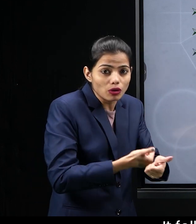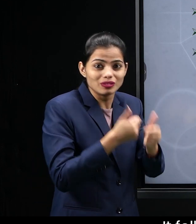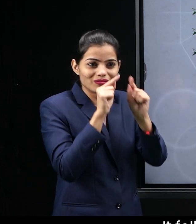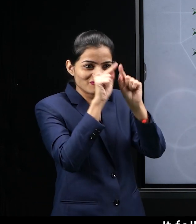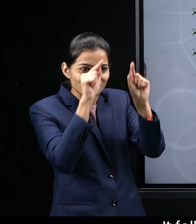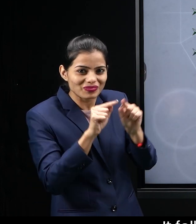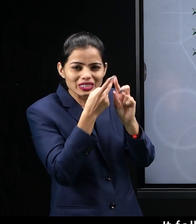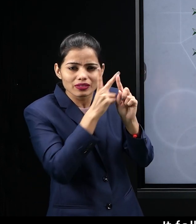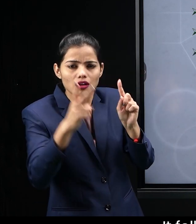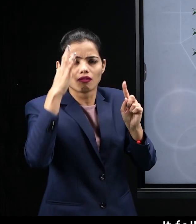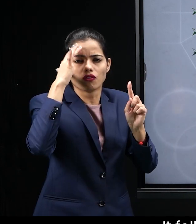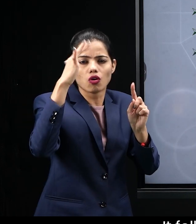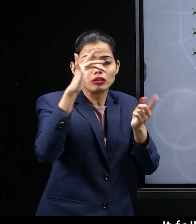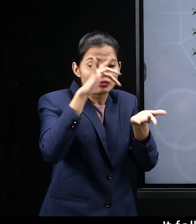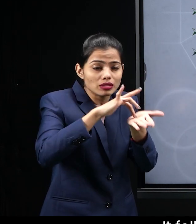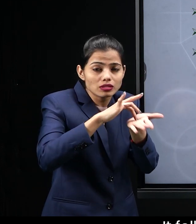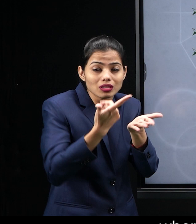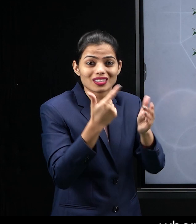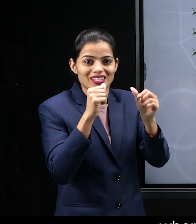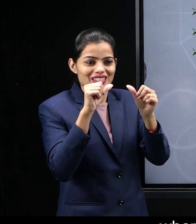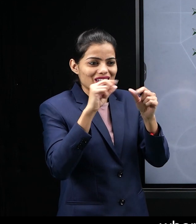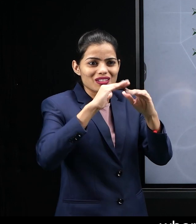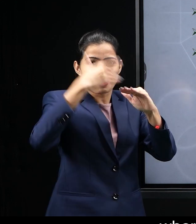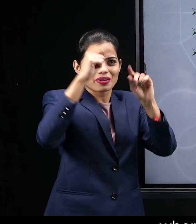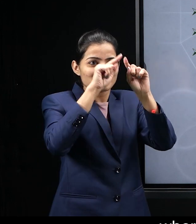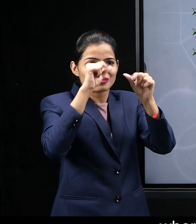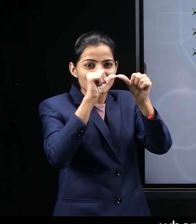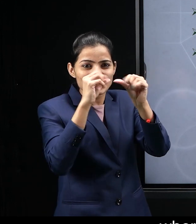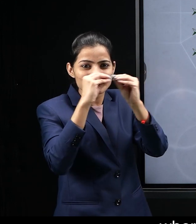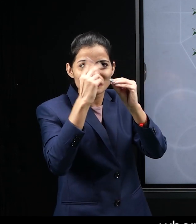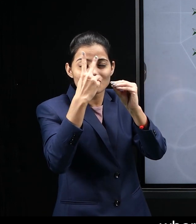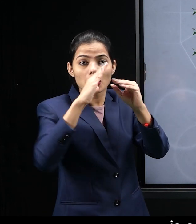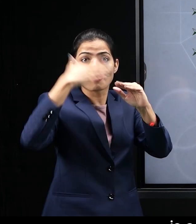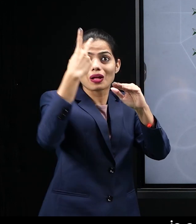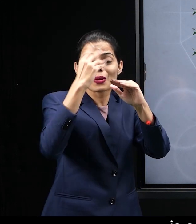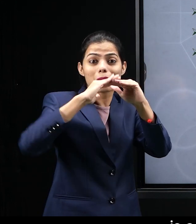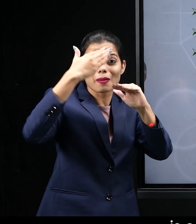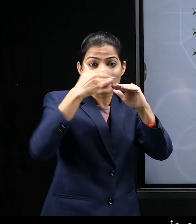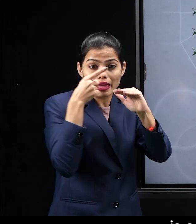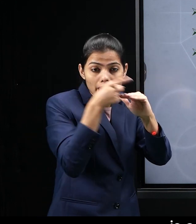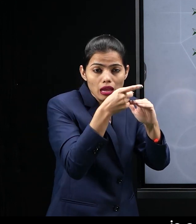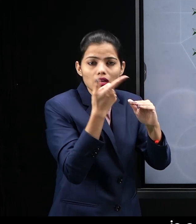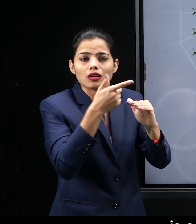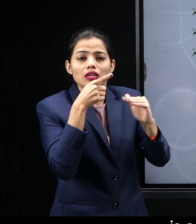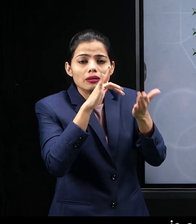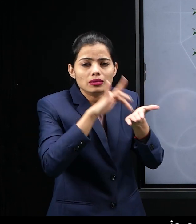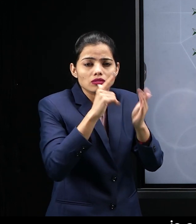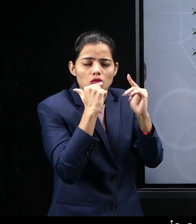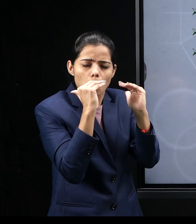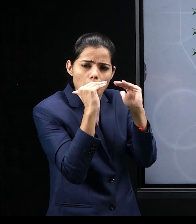It follows the Pythagorean theorem where the square of the hypotenuse is equal to the sum of the square of